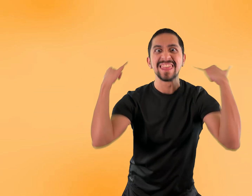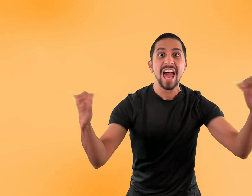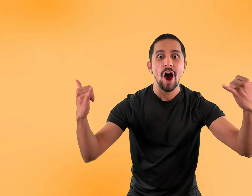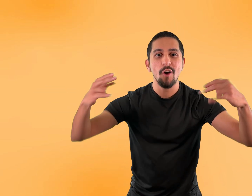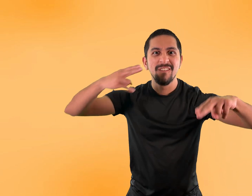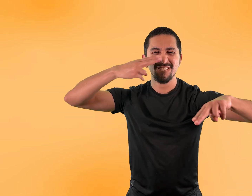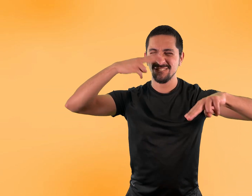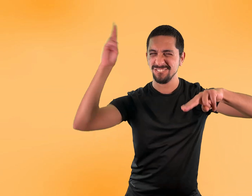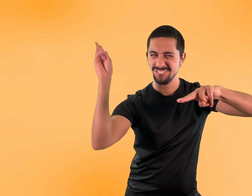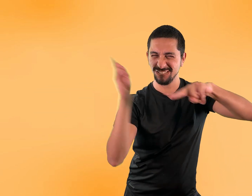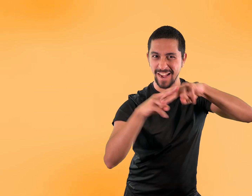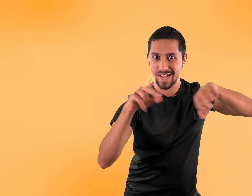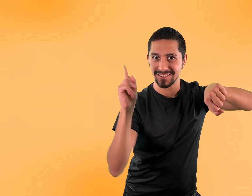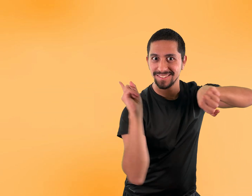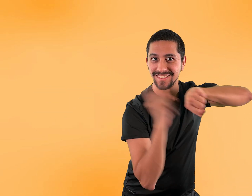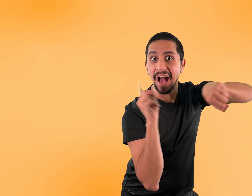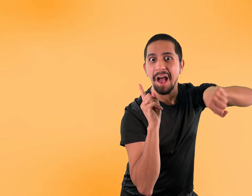Now let's have some fun.